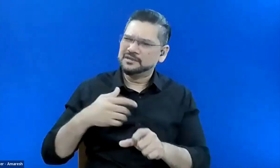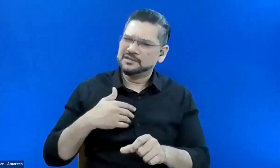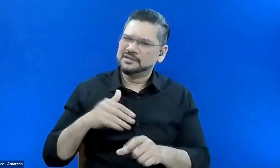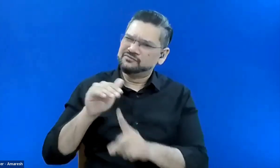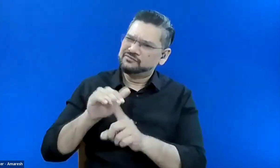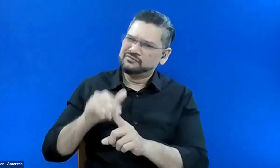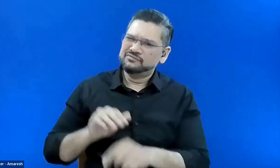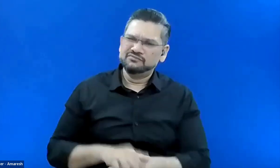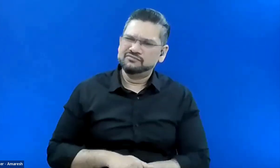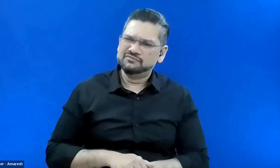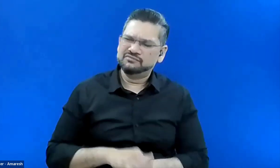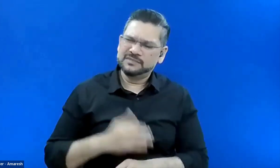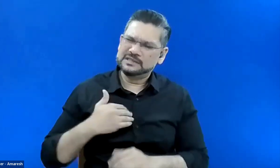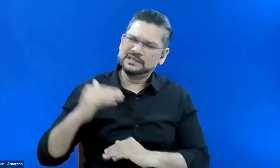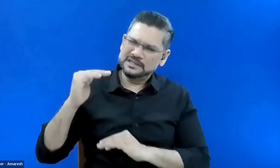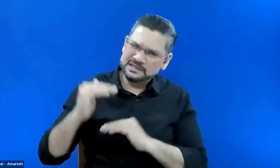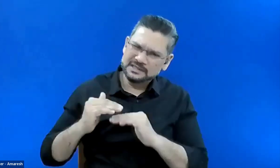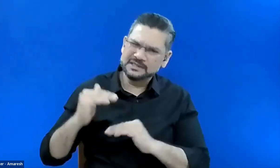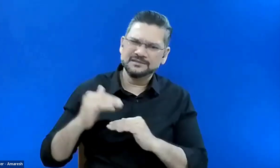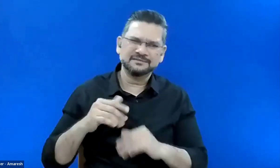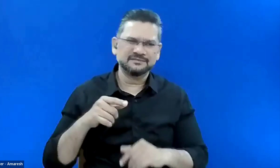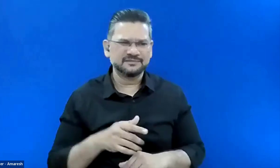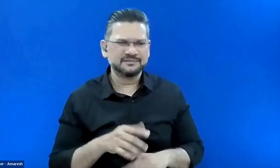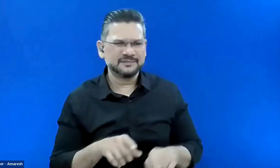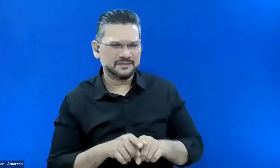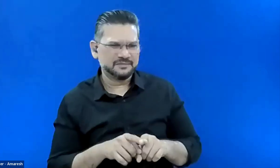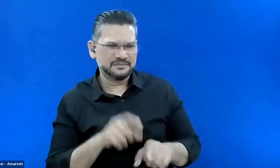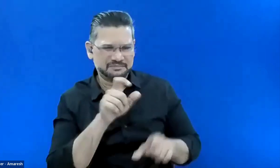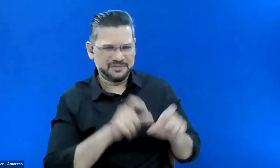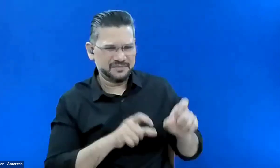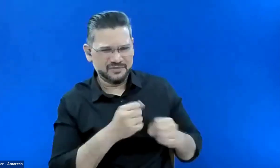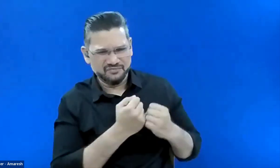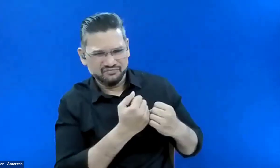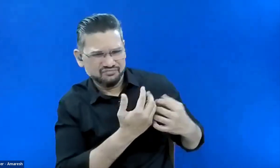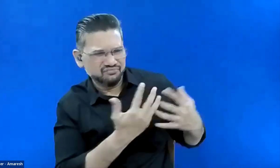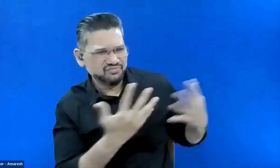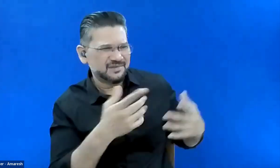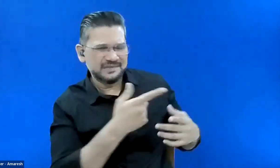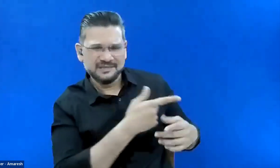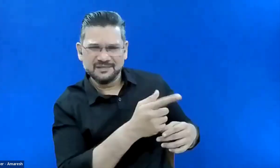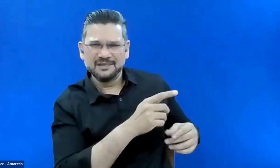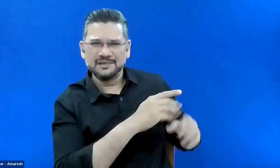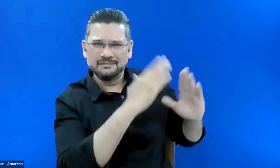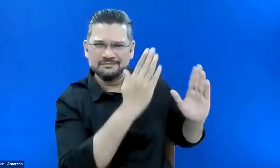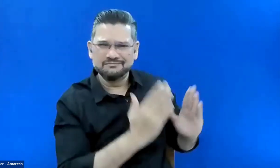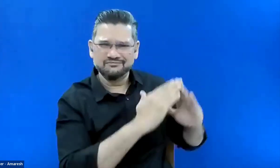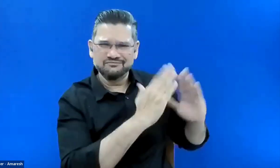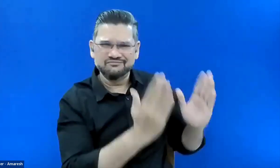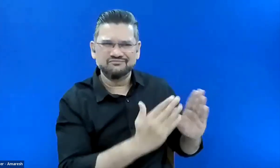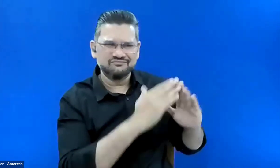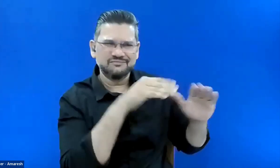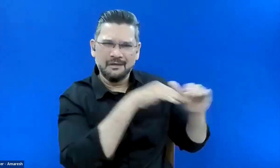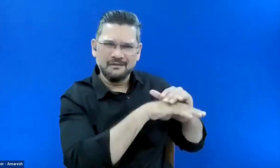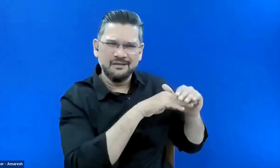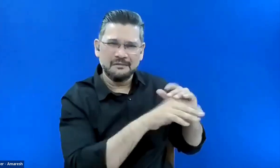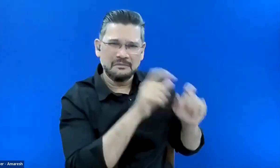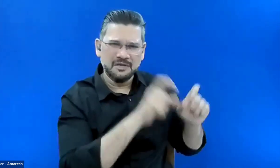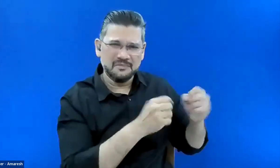the population size of these institutions, they feel